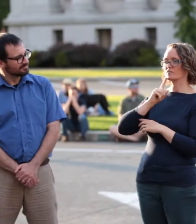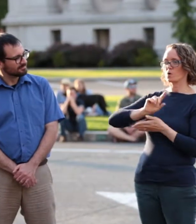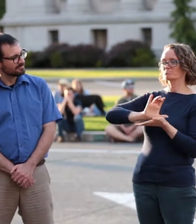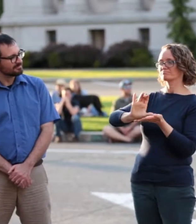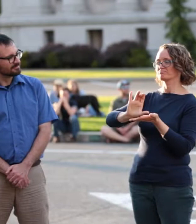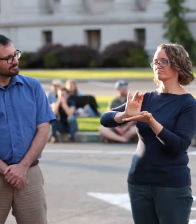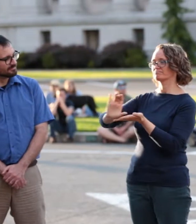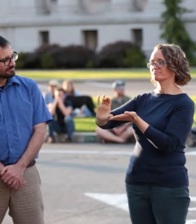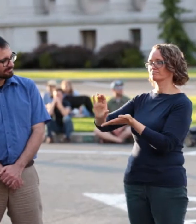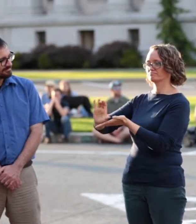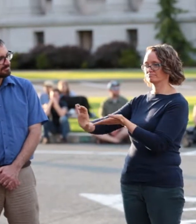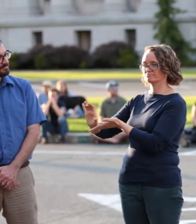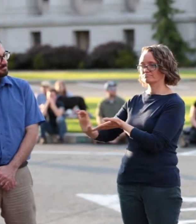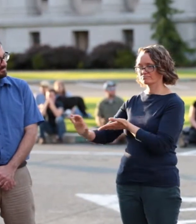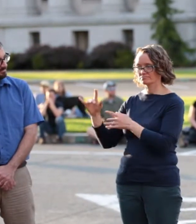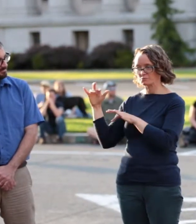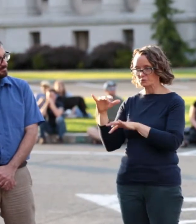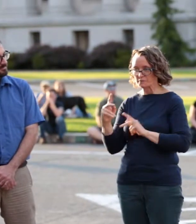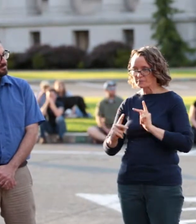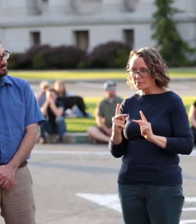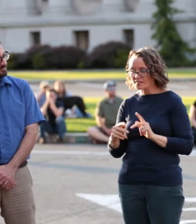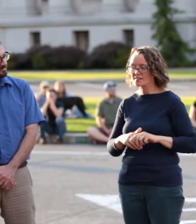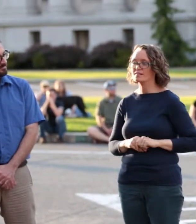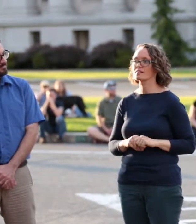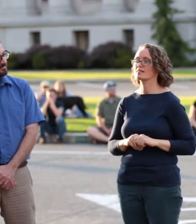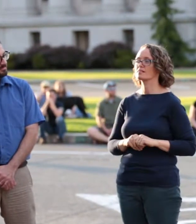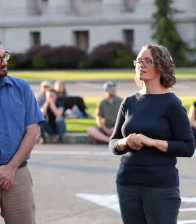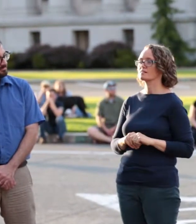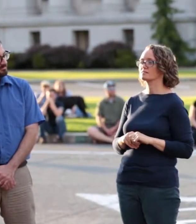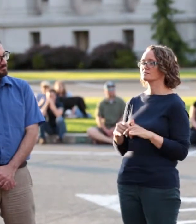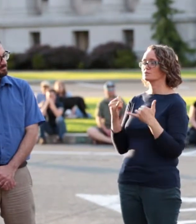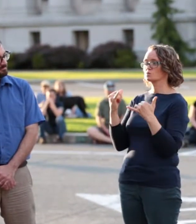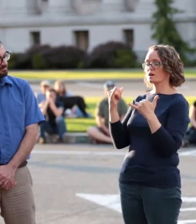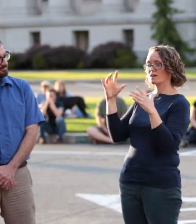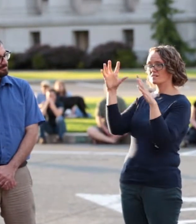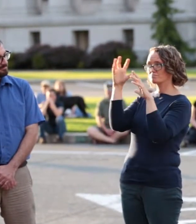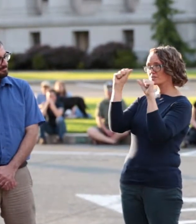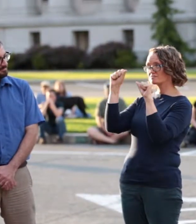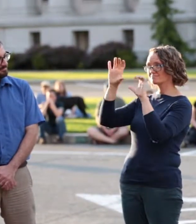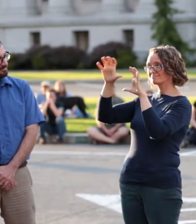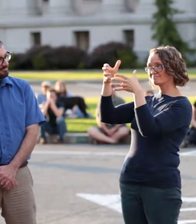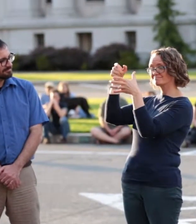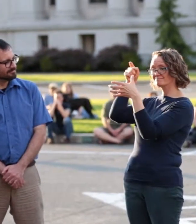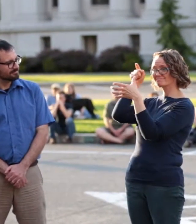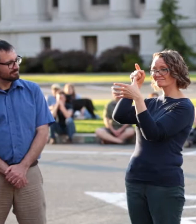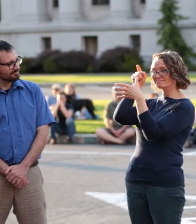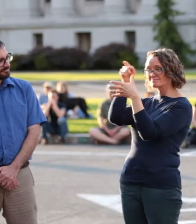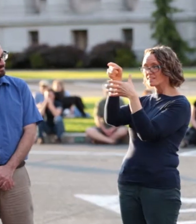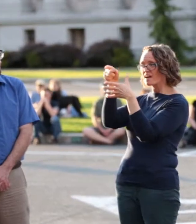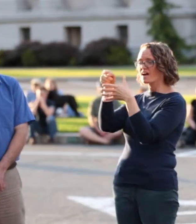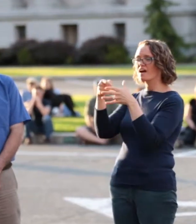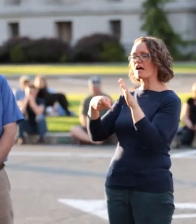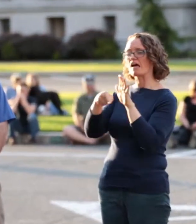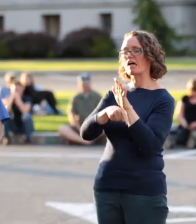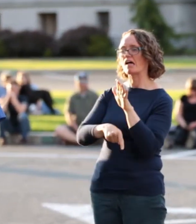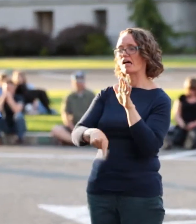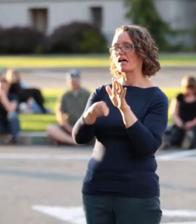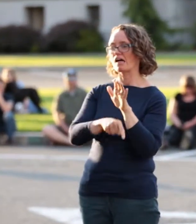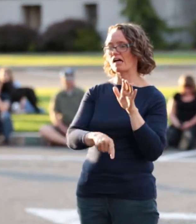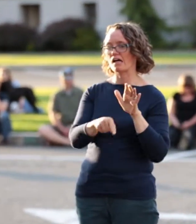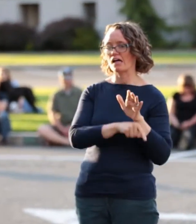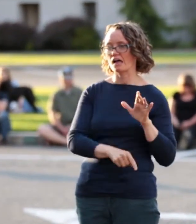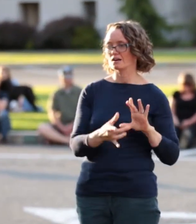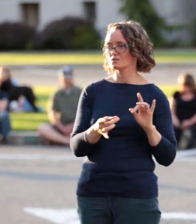cost. The current administration has commandeered the immigrant story. It has subverted the story, wrung out